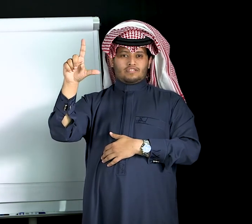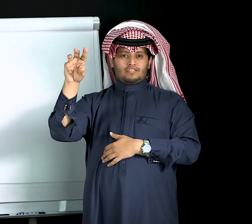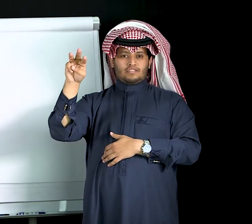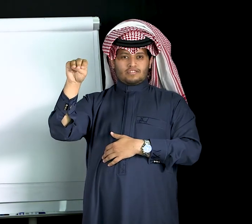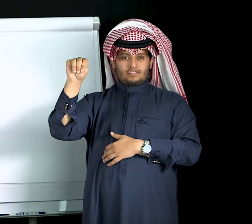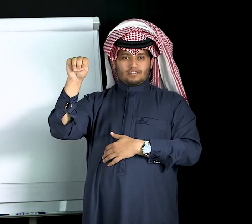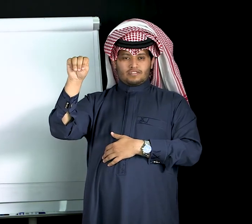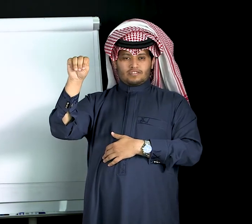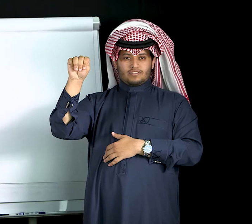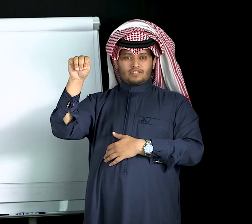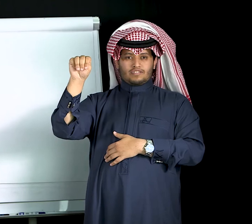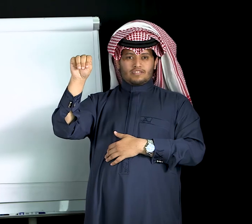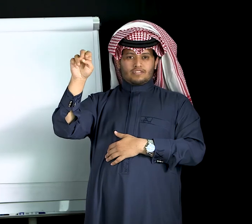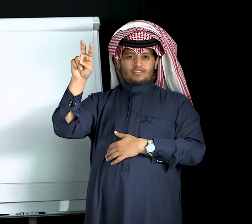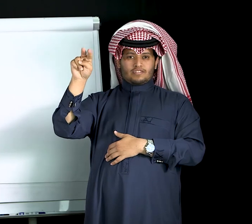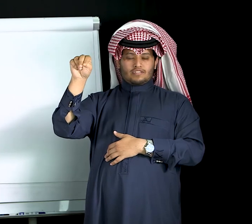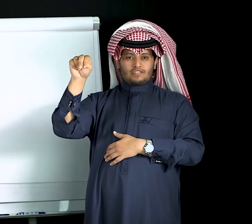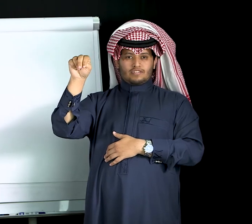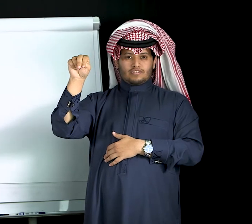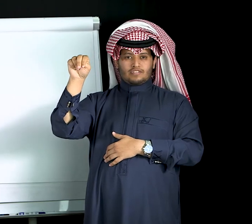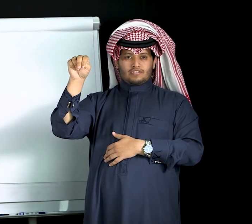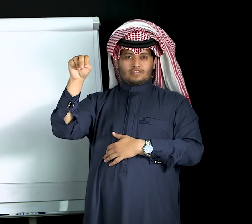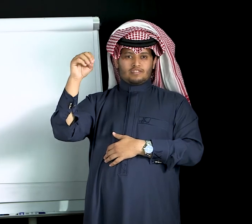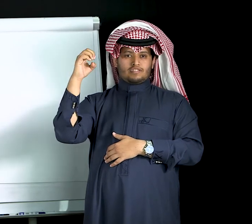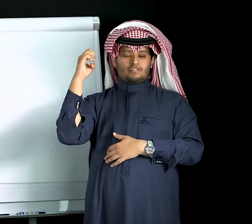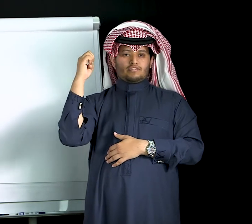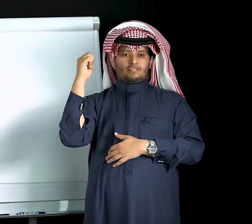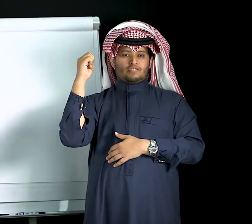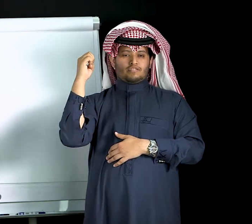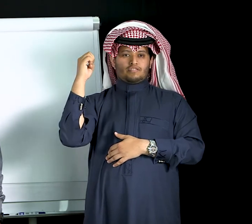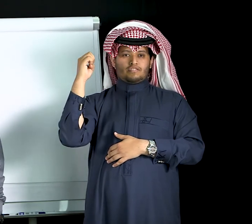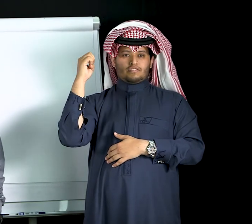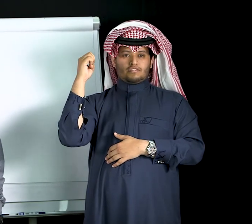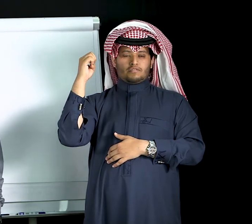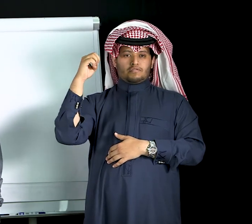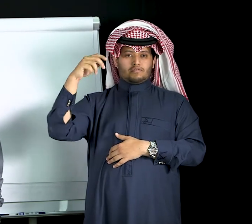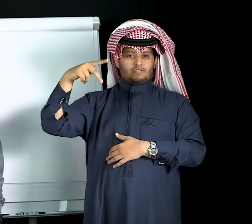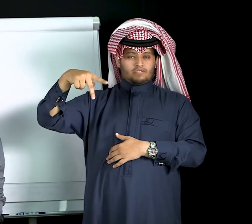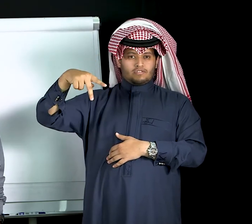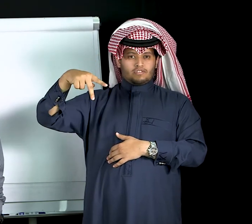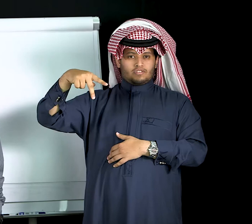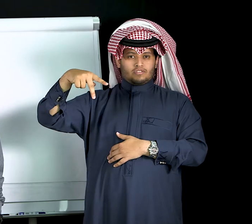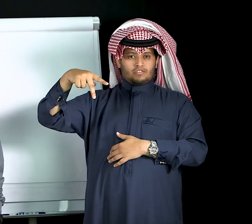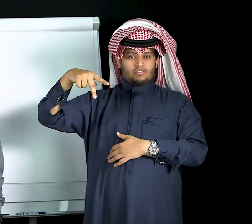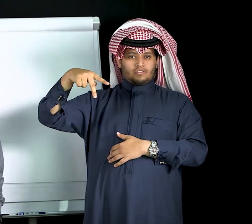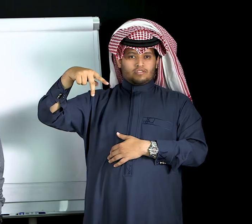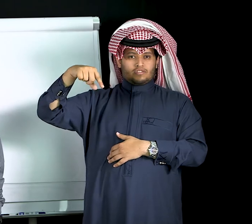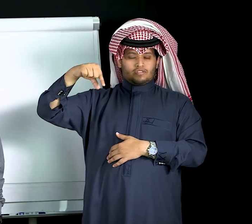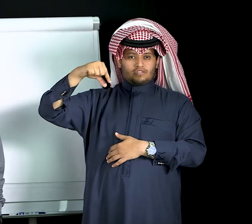M, N, O, P, Q,